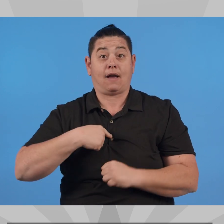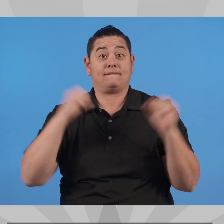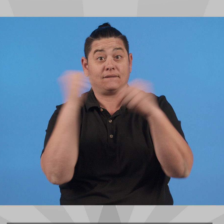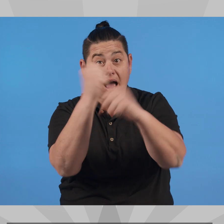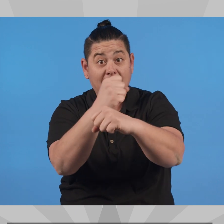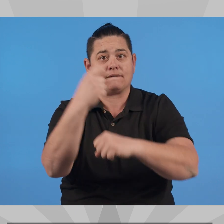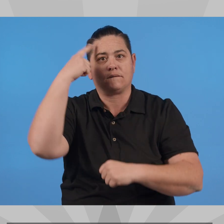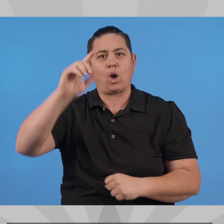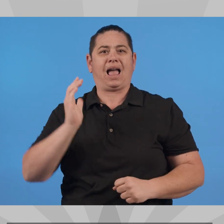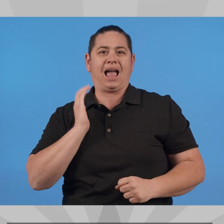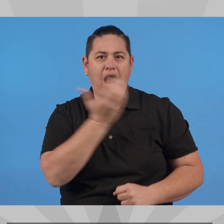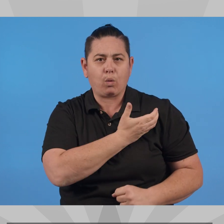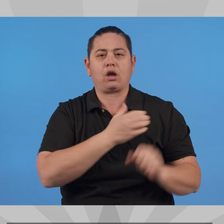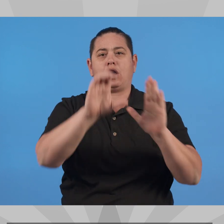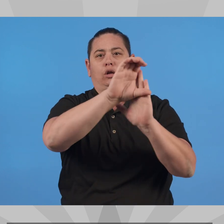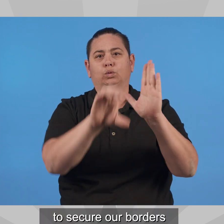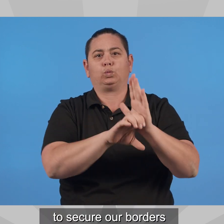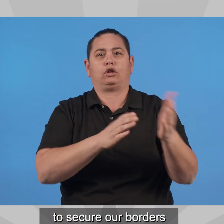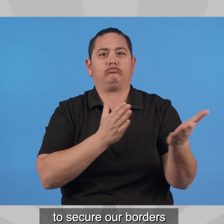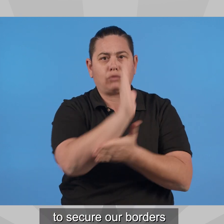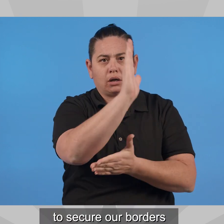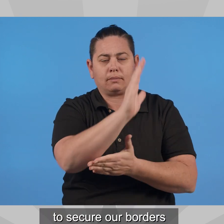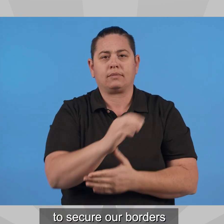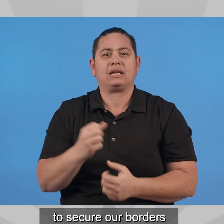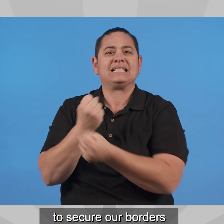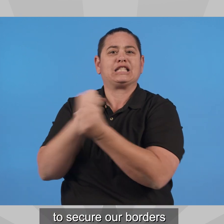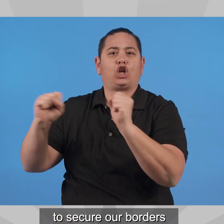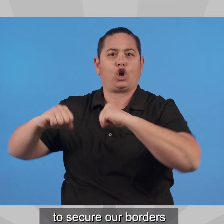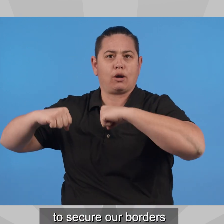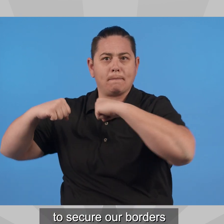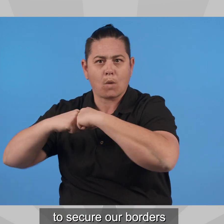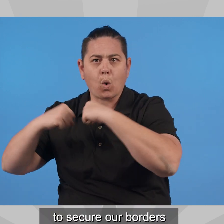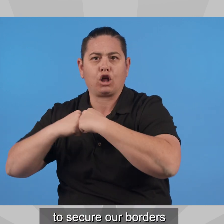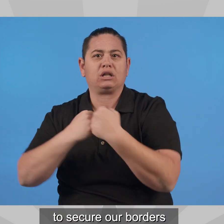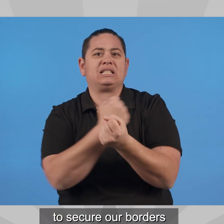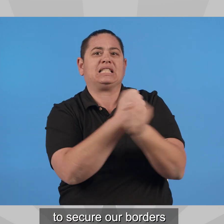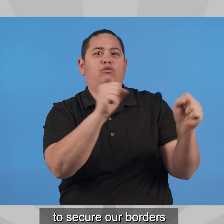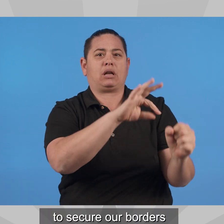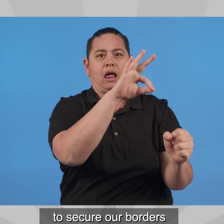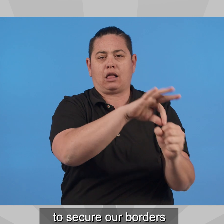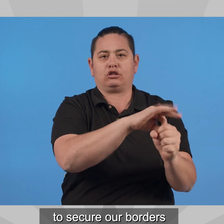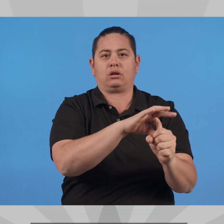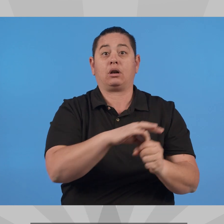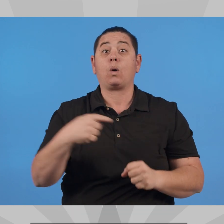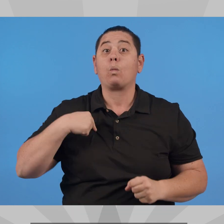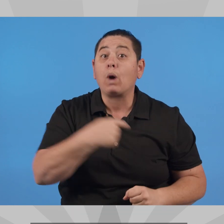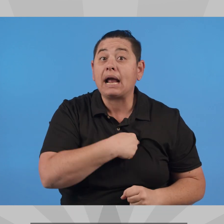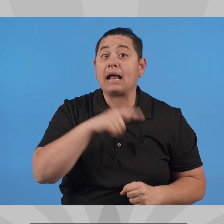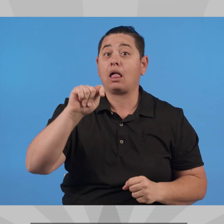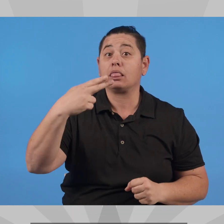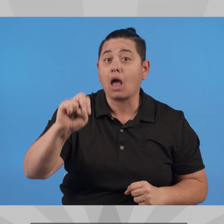I am fighting for our constitutional rights to secure our borders and secure our elections. We,